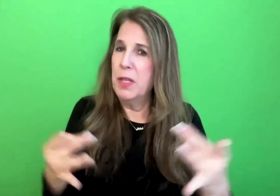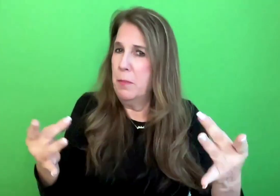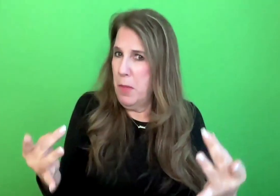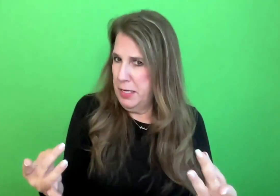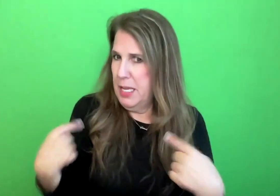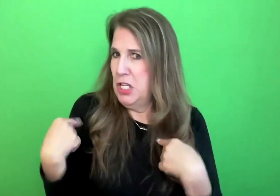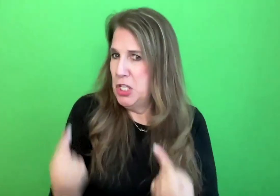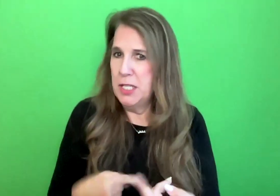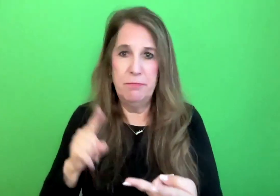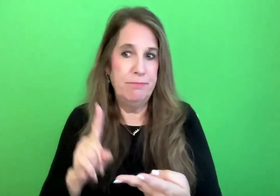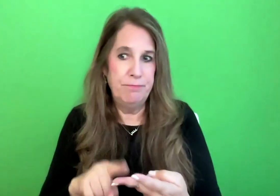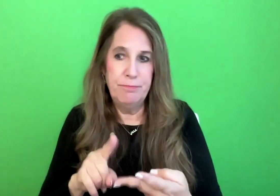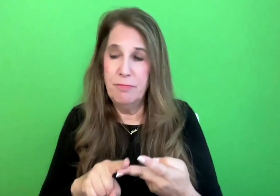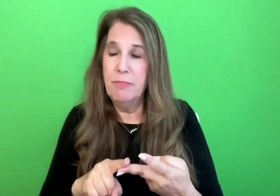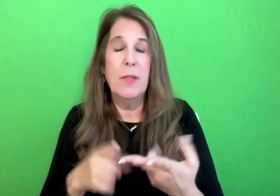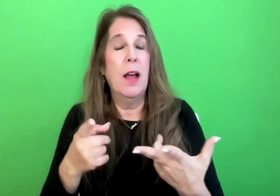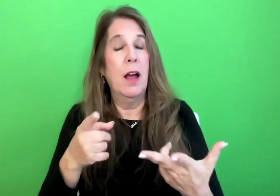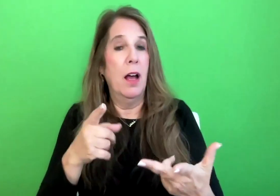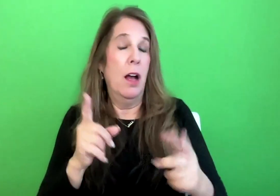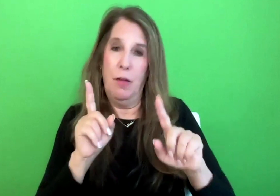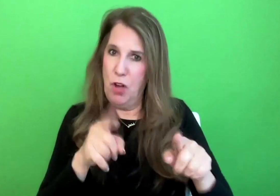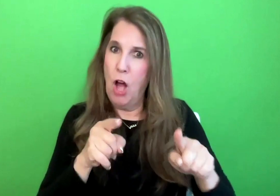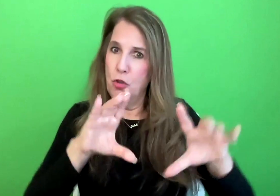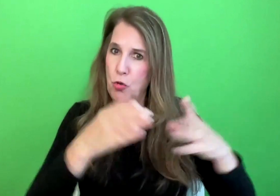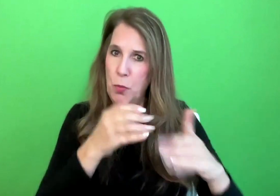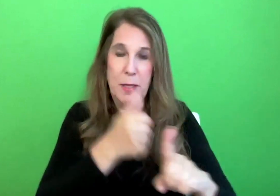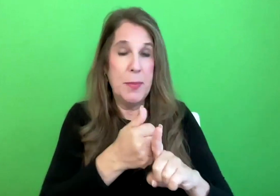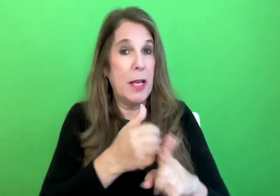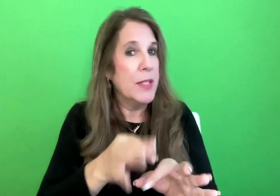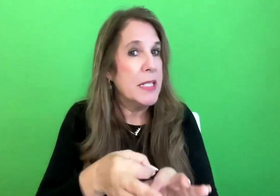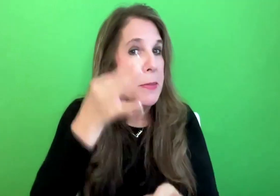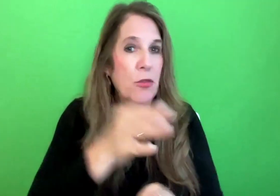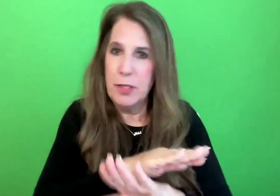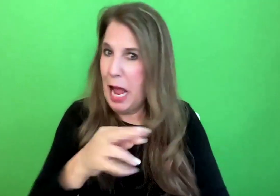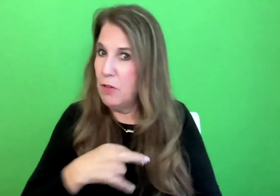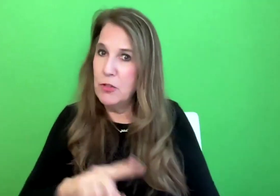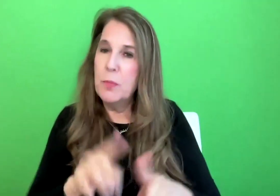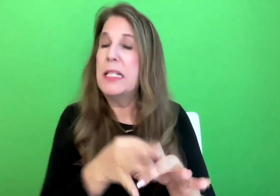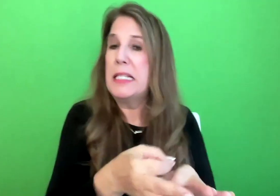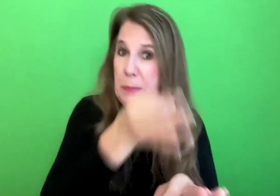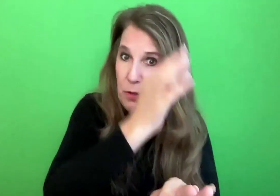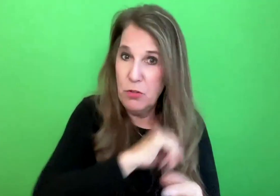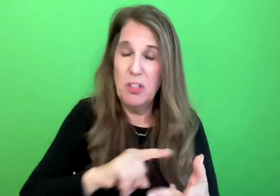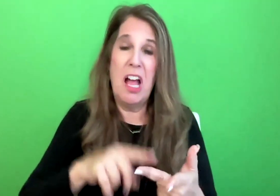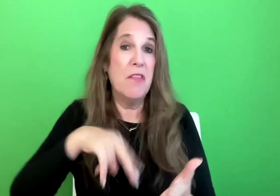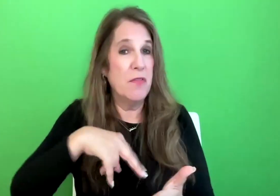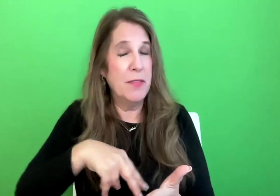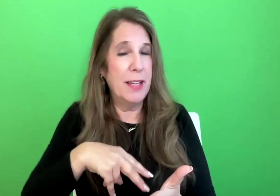meditation, Eastern teachings, non-denominational groups, self-help books, interpretive dance. The list keeps